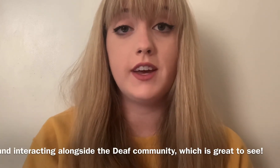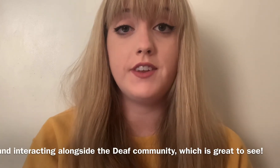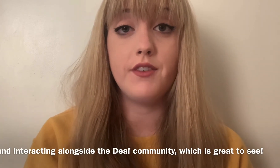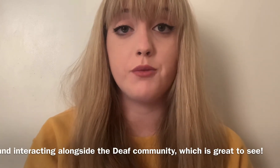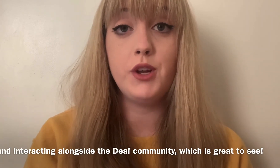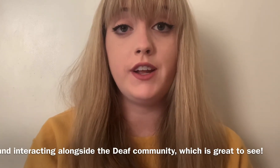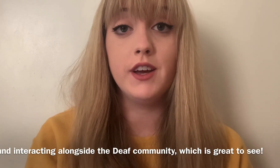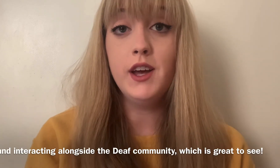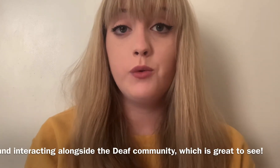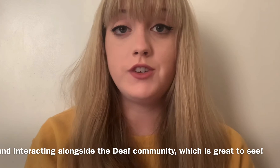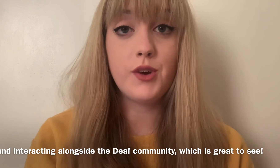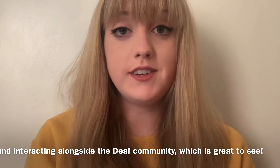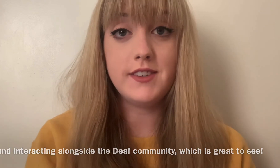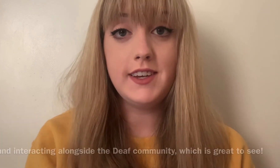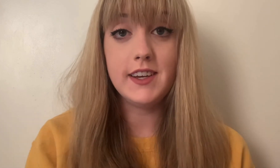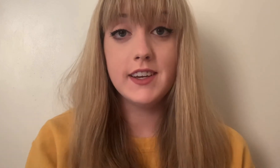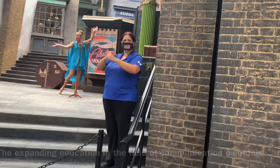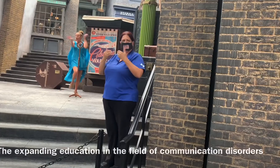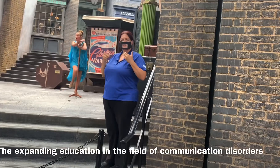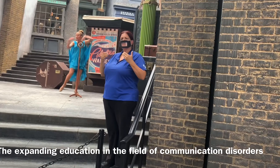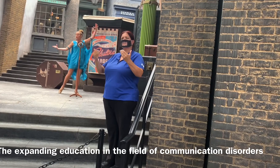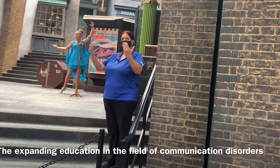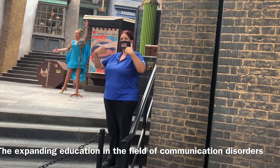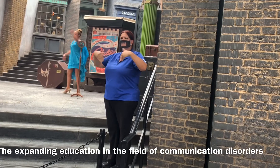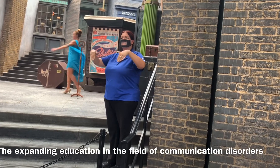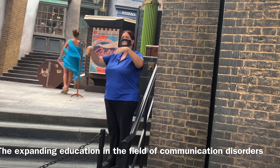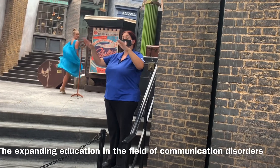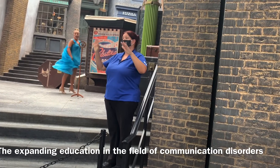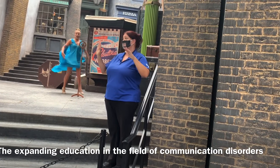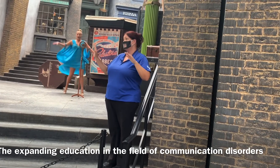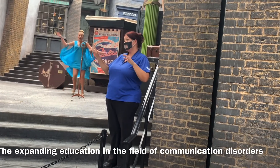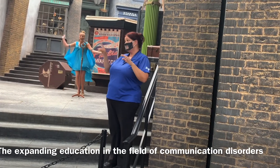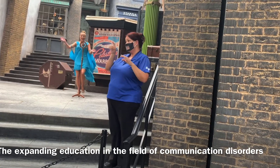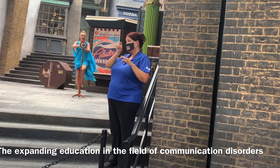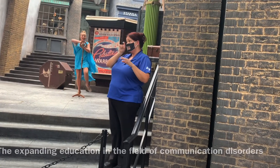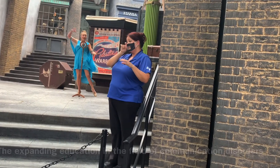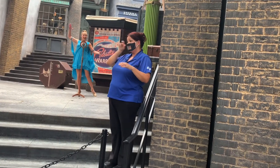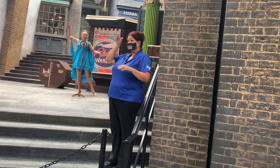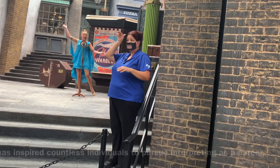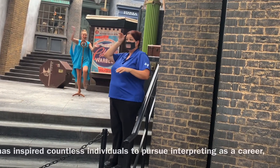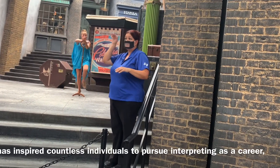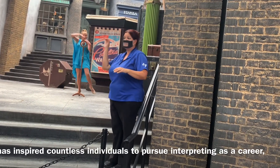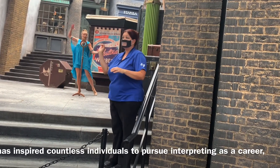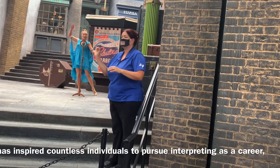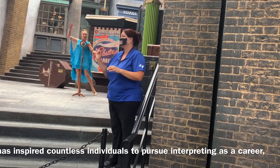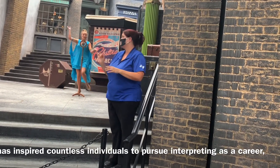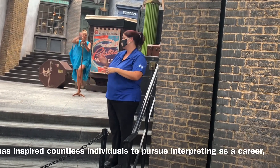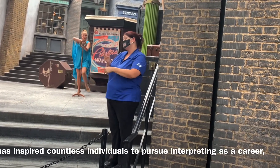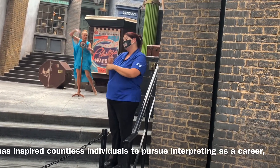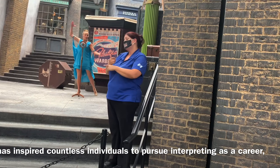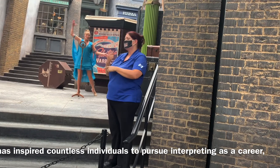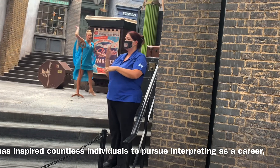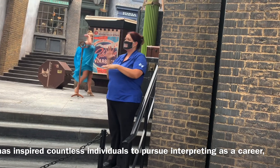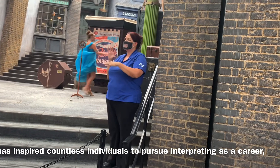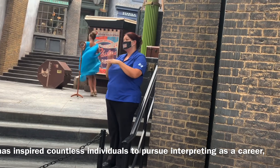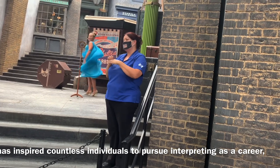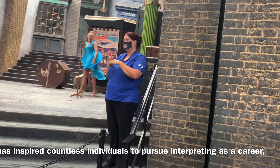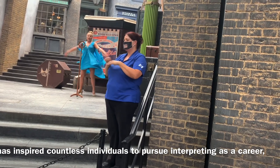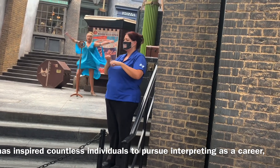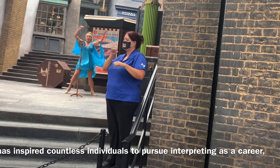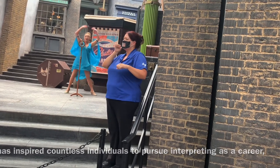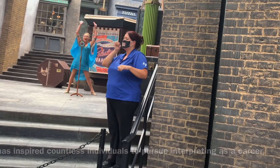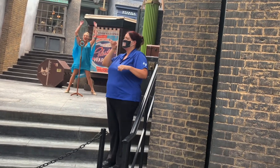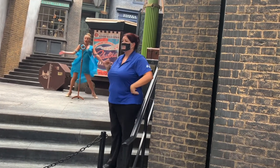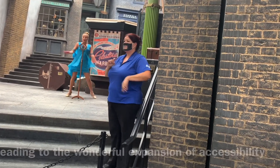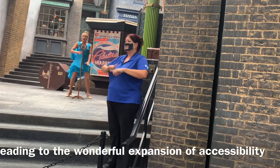alongside the deaf community which is great to see the expanding education in the field of communication disorders has inspired countless individuals to pursue interpreting